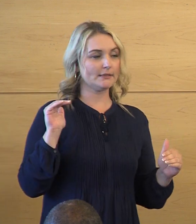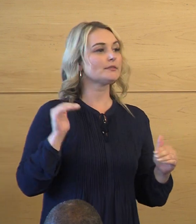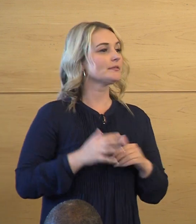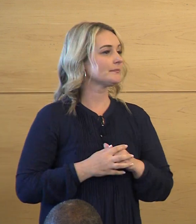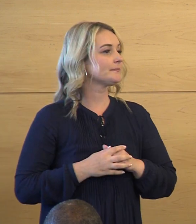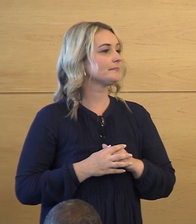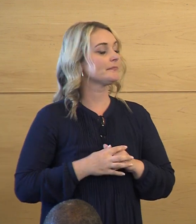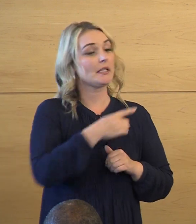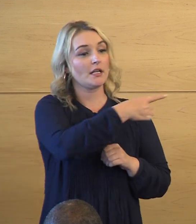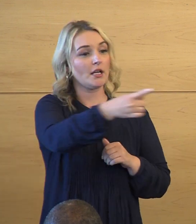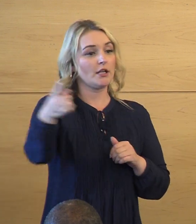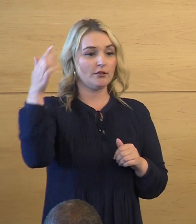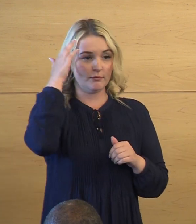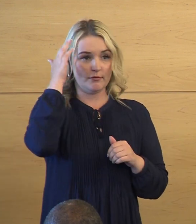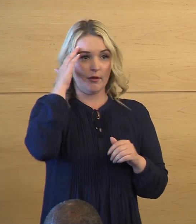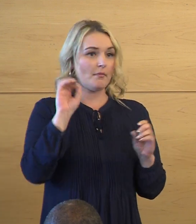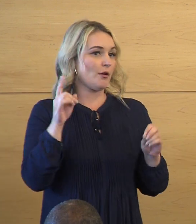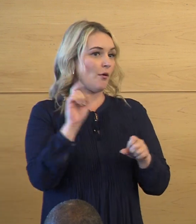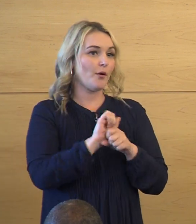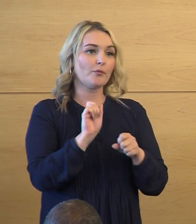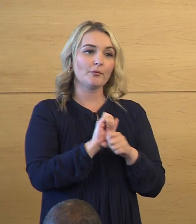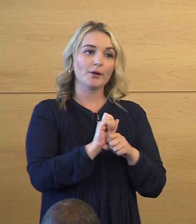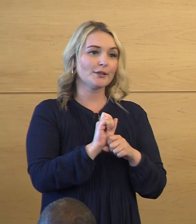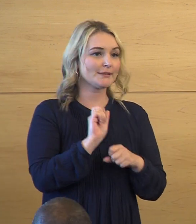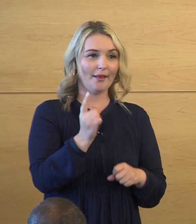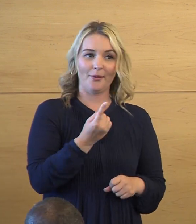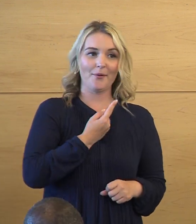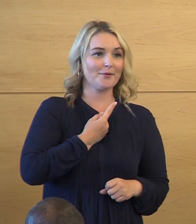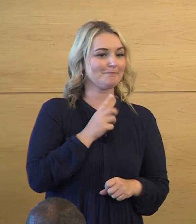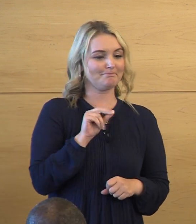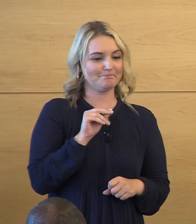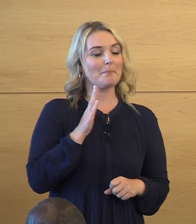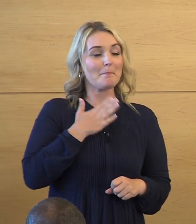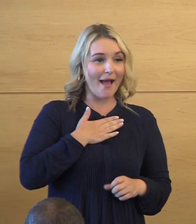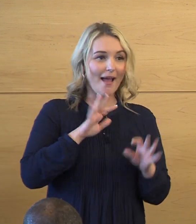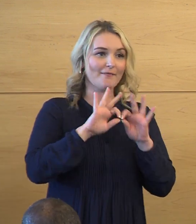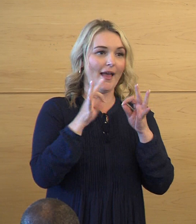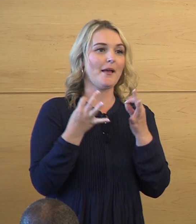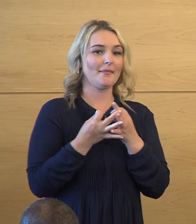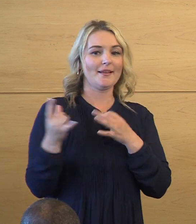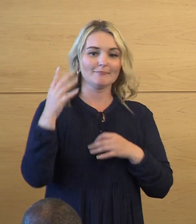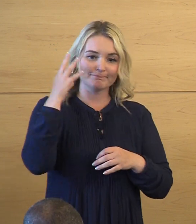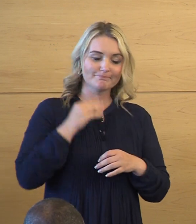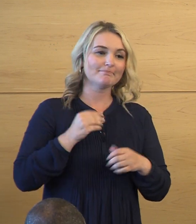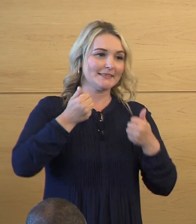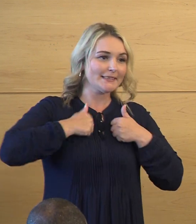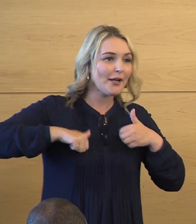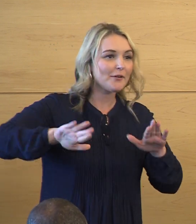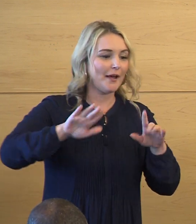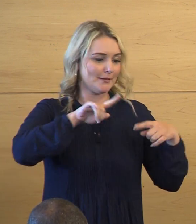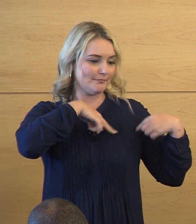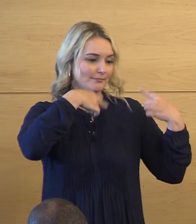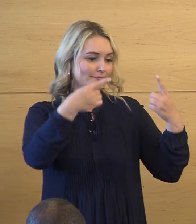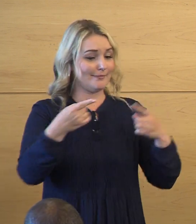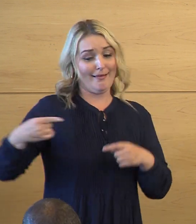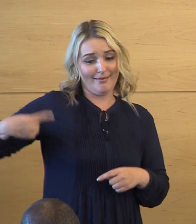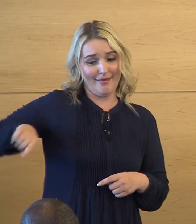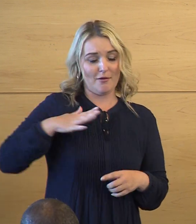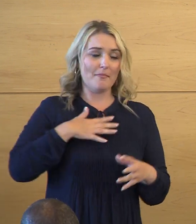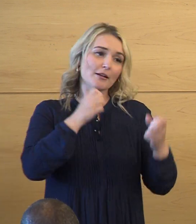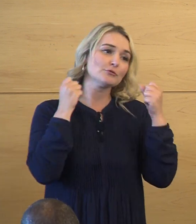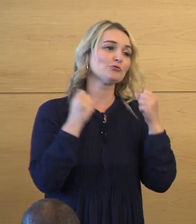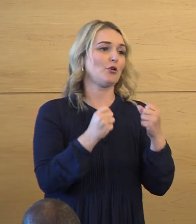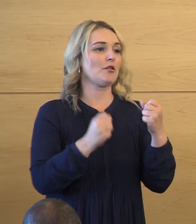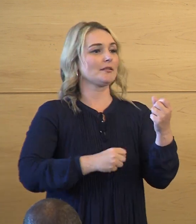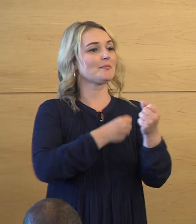And you know, no one does it alone. My family has made many sacrifices along the way, and they have been my strongest supporters.